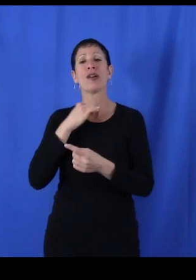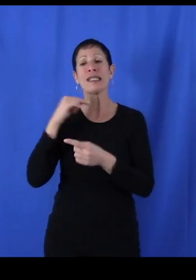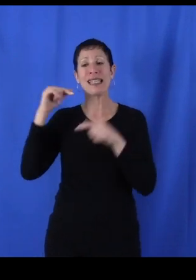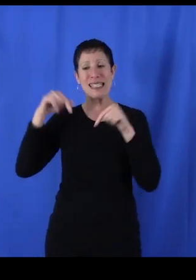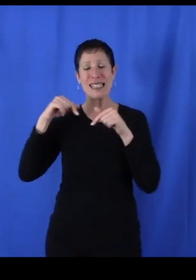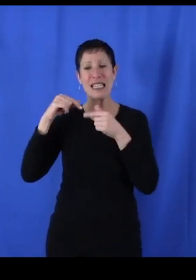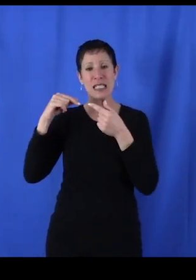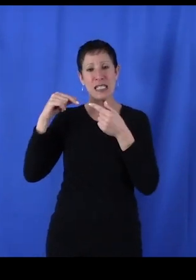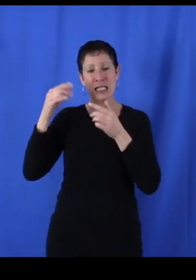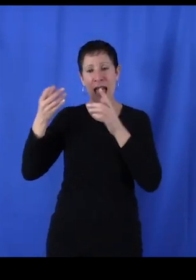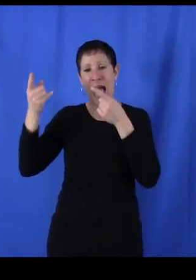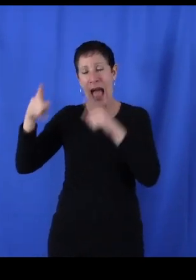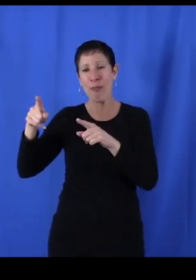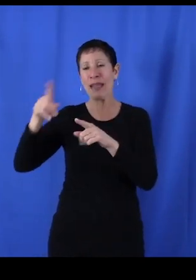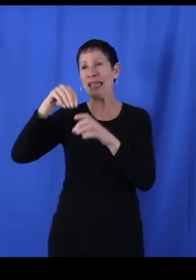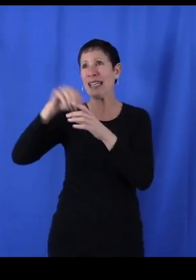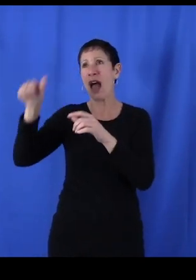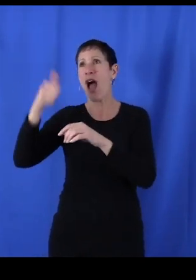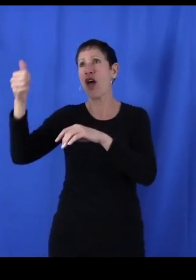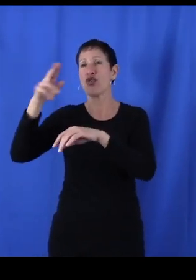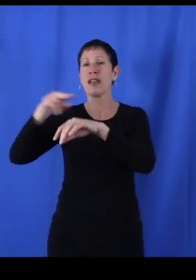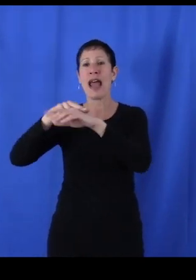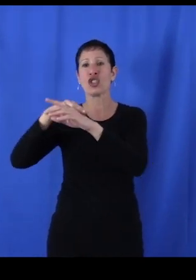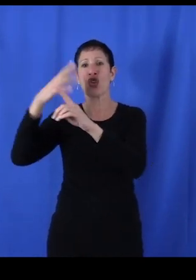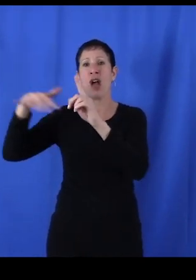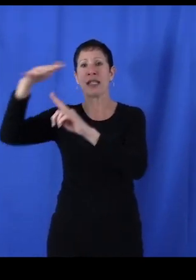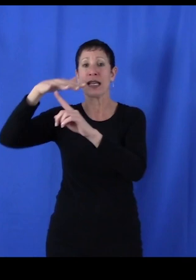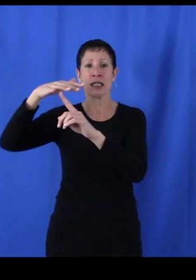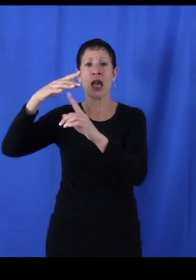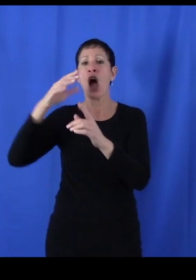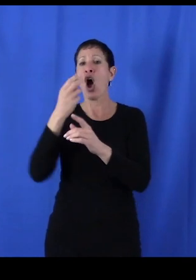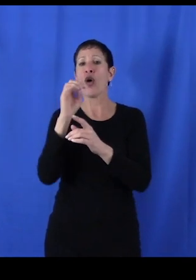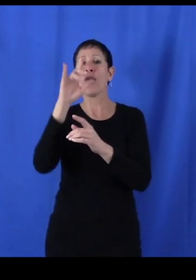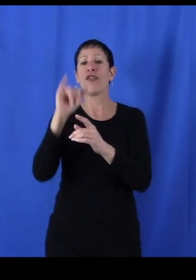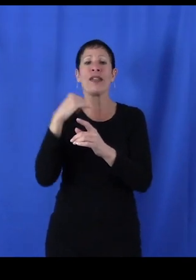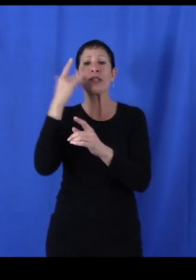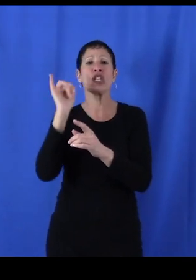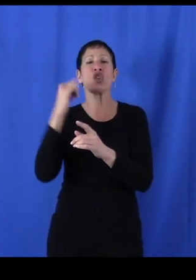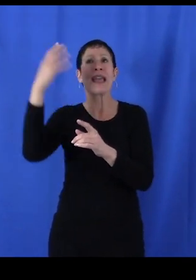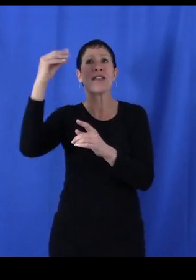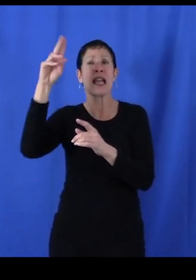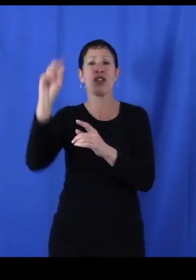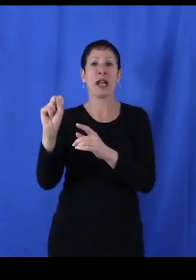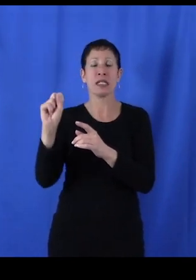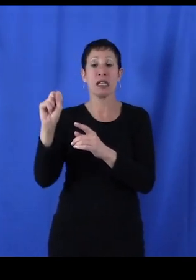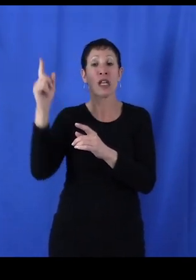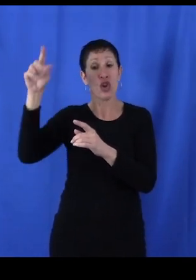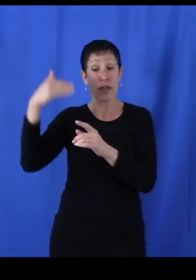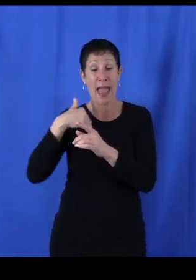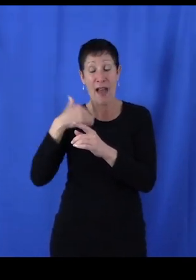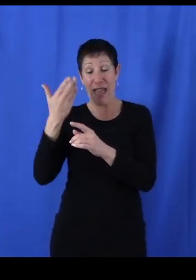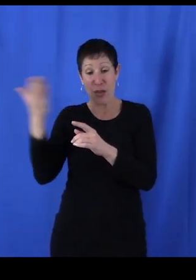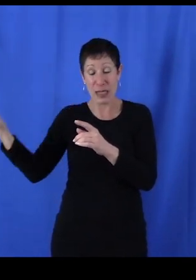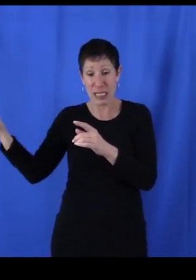does homophily look like outside of the United States, and are there elements that militiate against